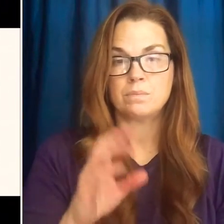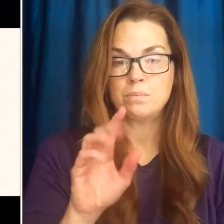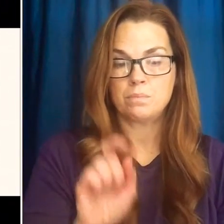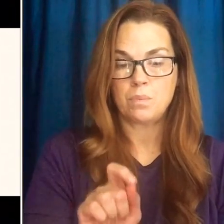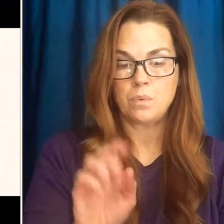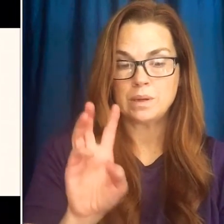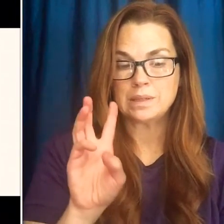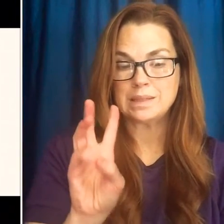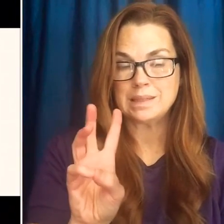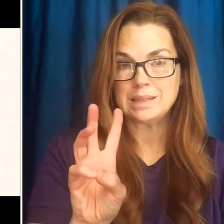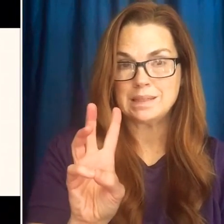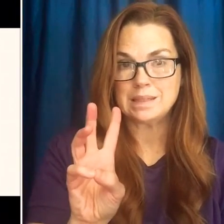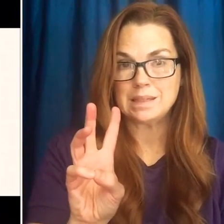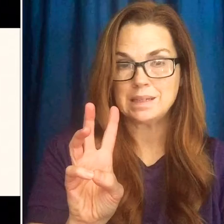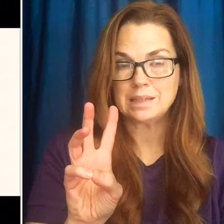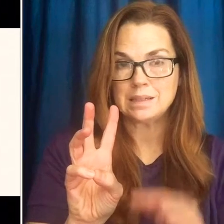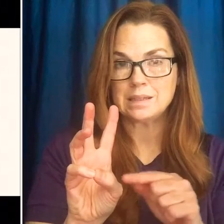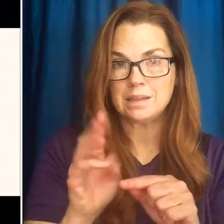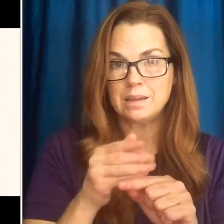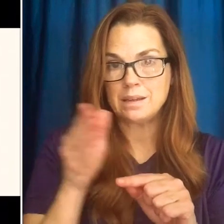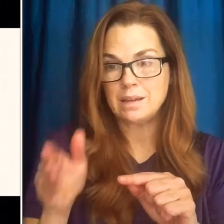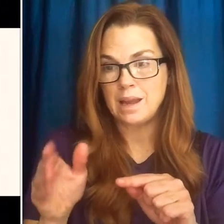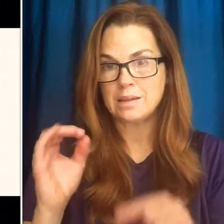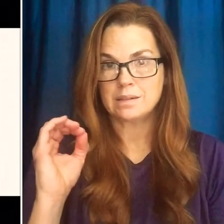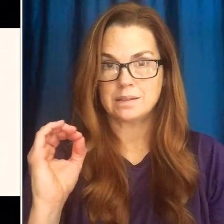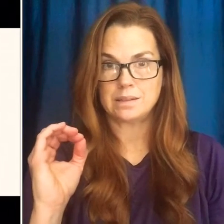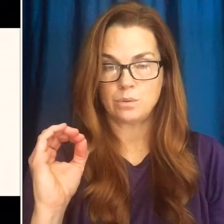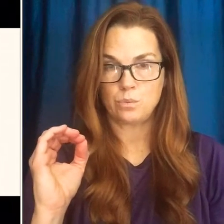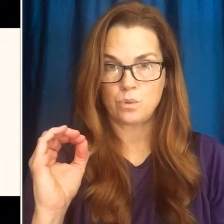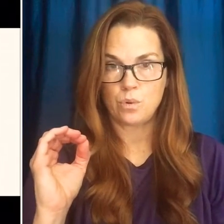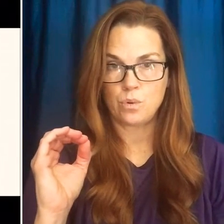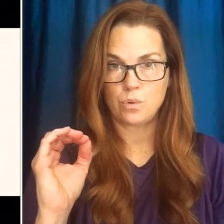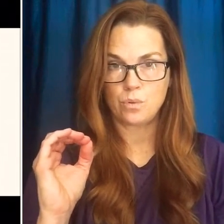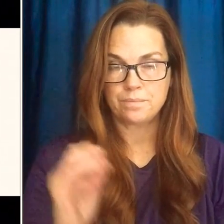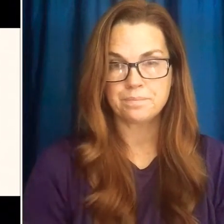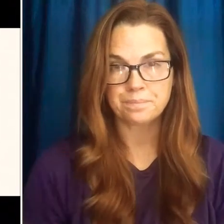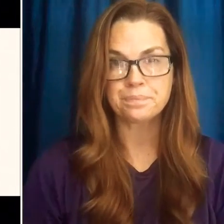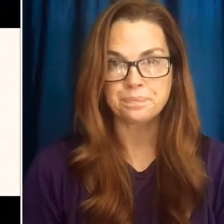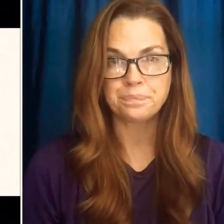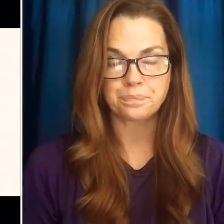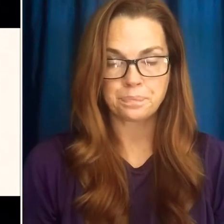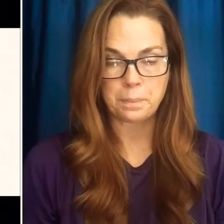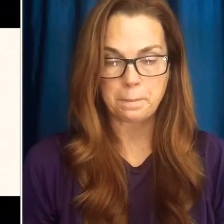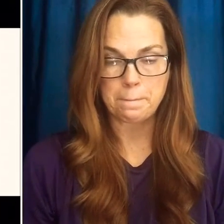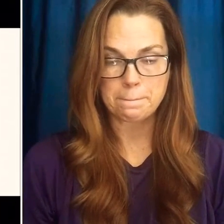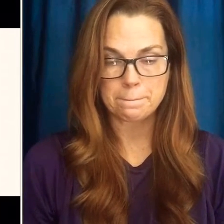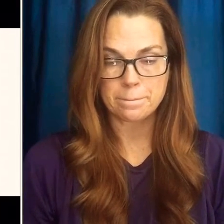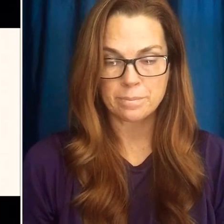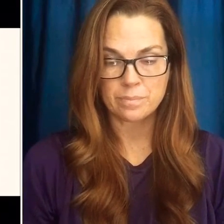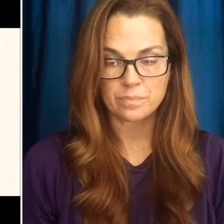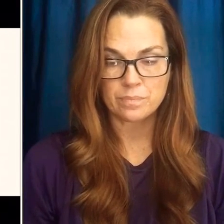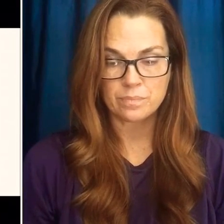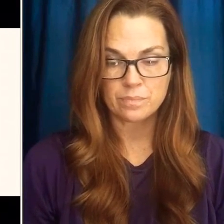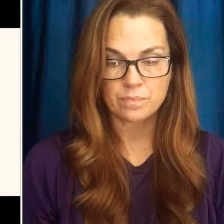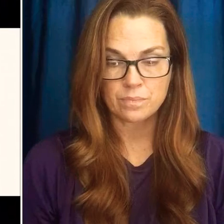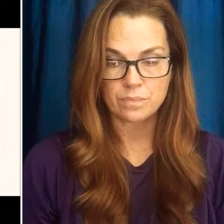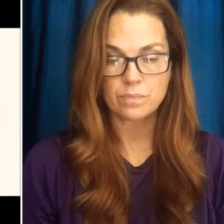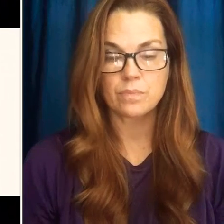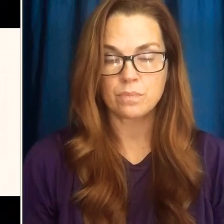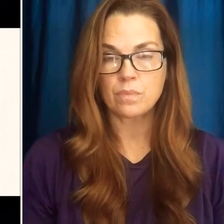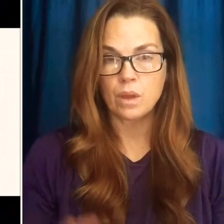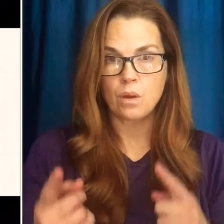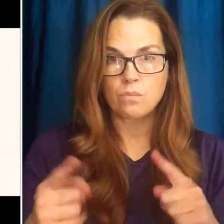in the hundredths place. So when we add these, we get 5, 6 and 6 is